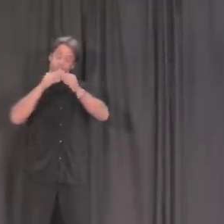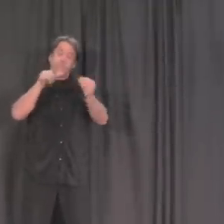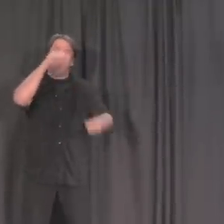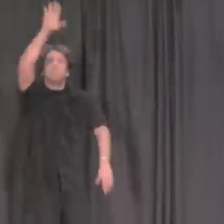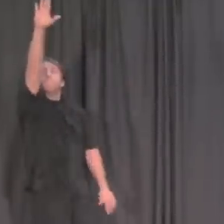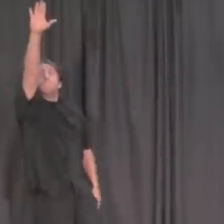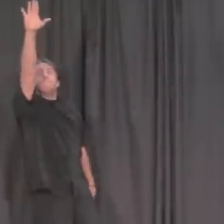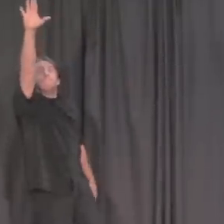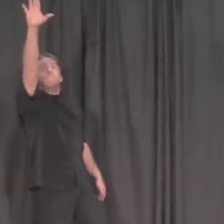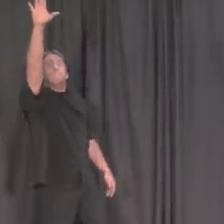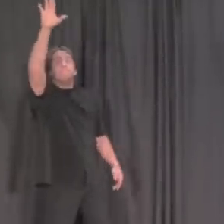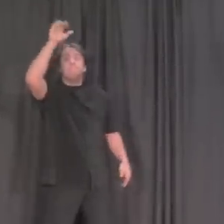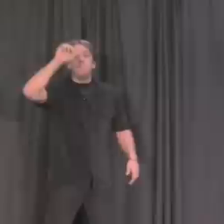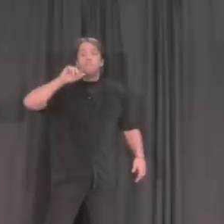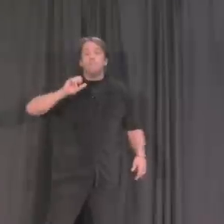So I went on, and someone else raised their hand.